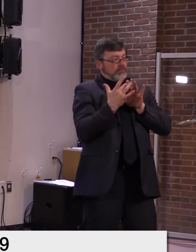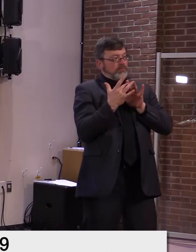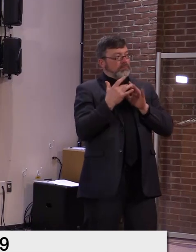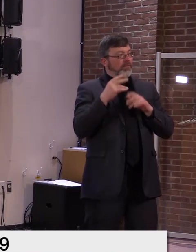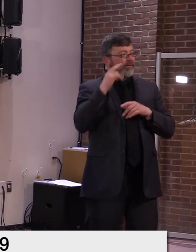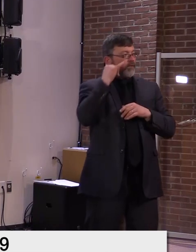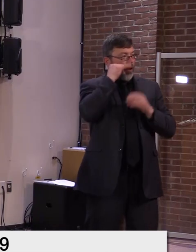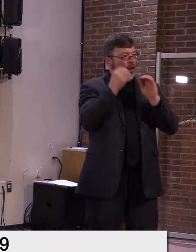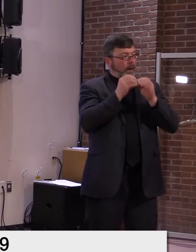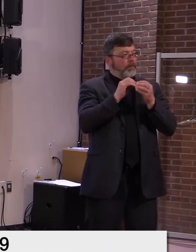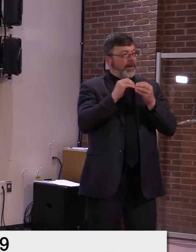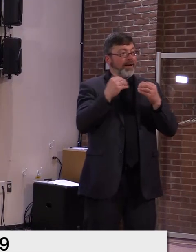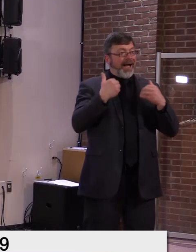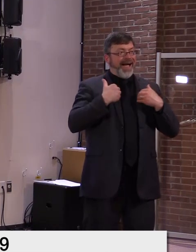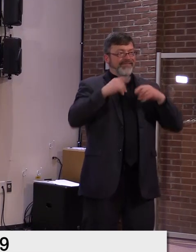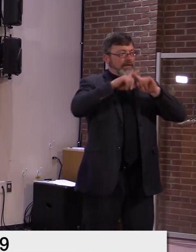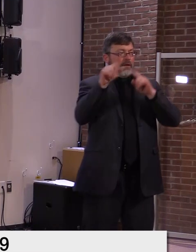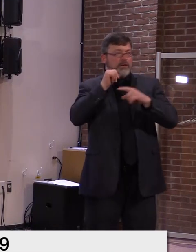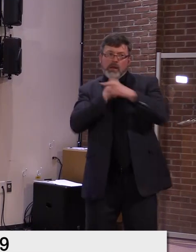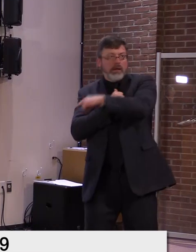to get a vaccine.